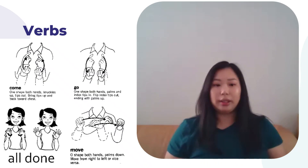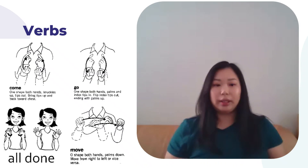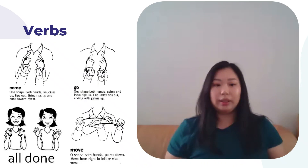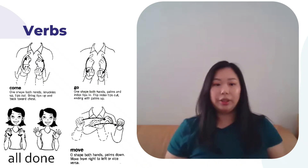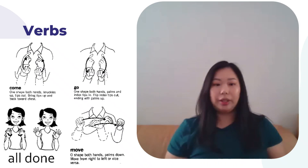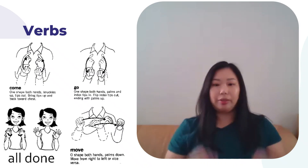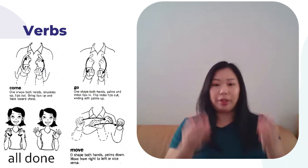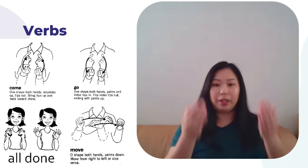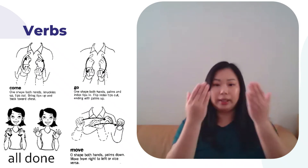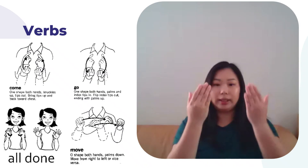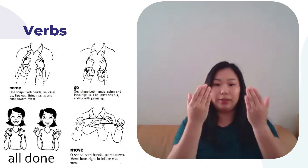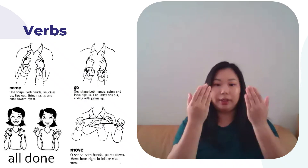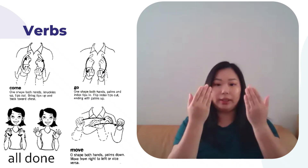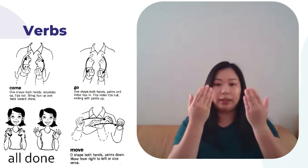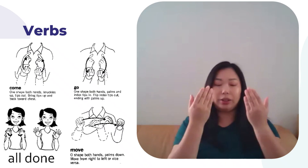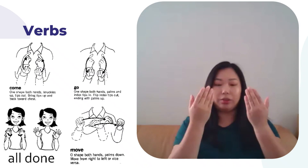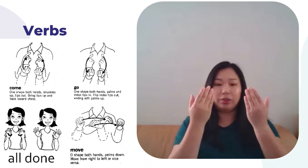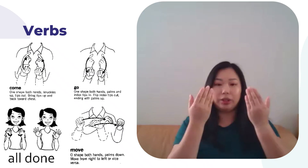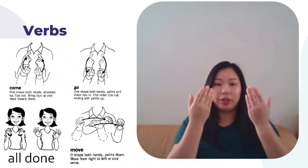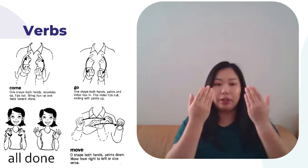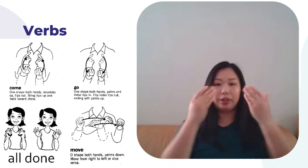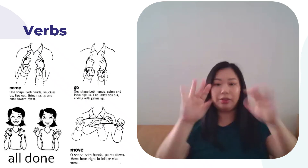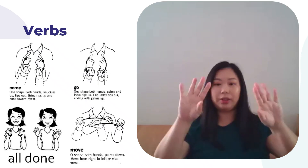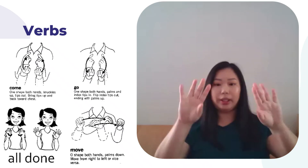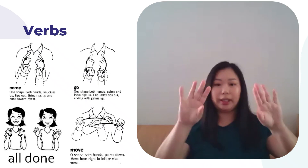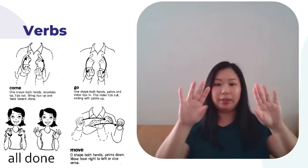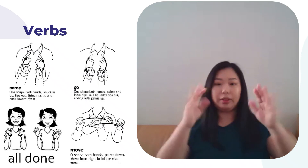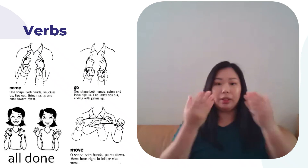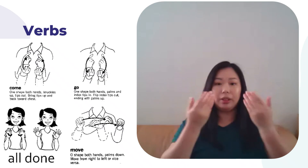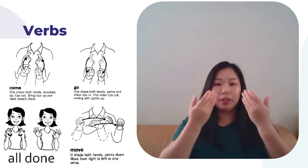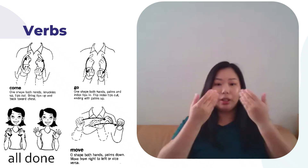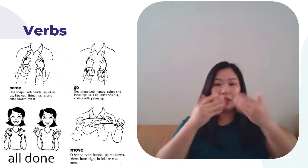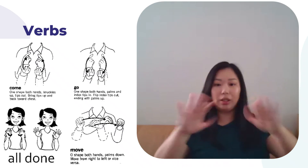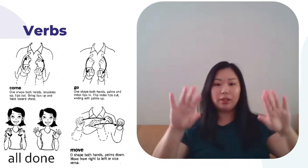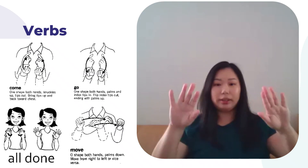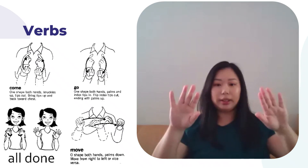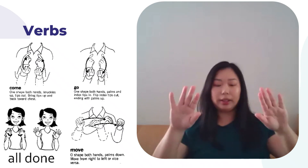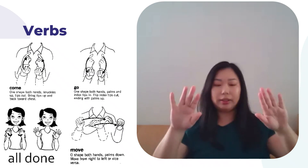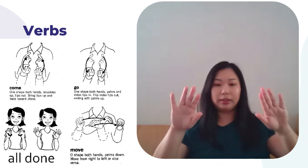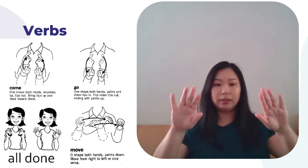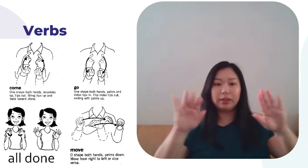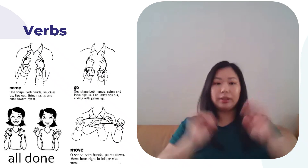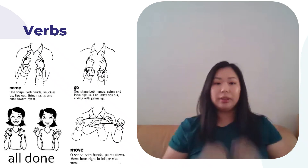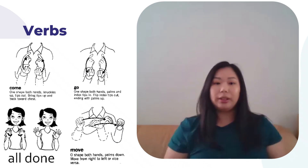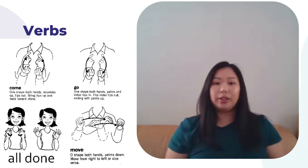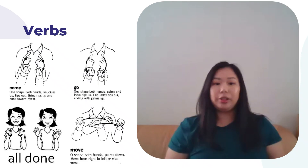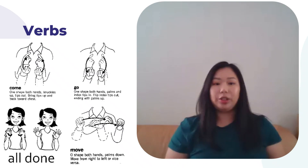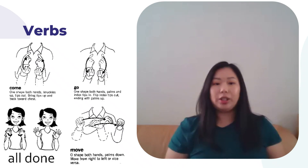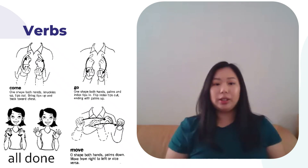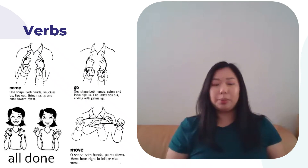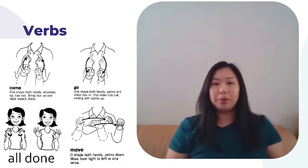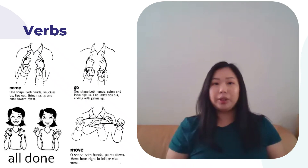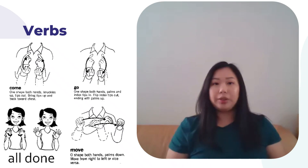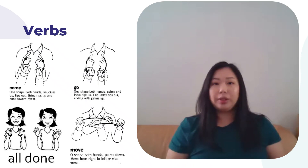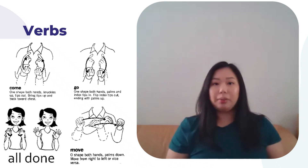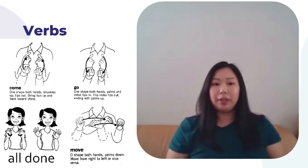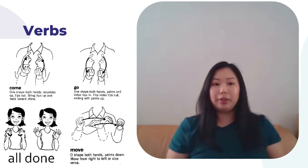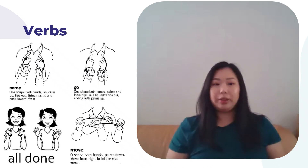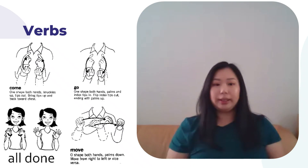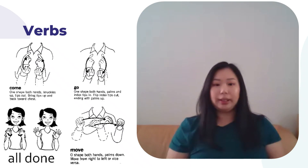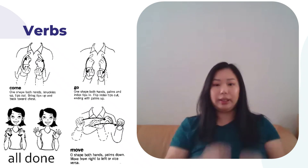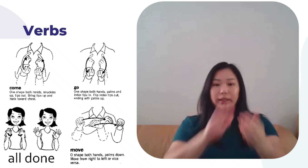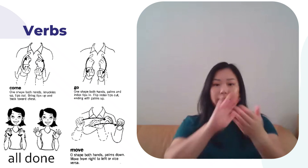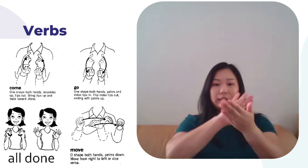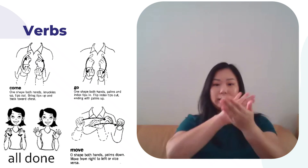All done. You have your hands facing towards you, then you rotate out. All done. In your child's preschool, they might